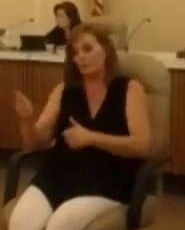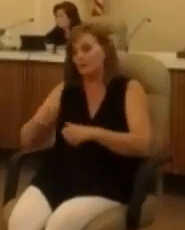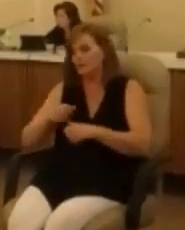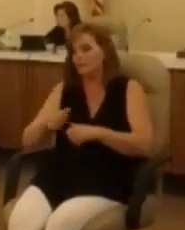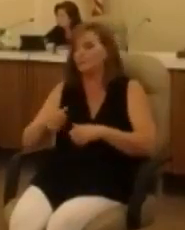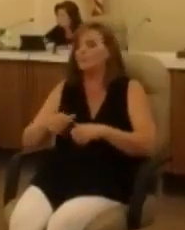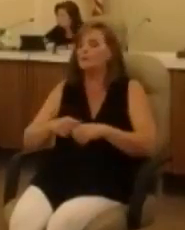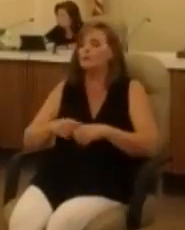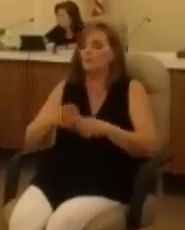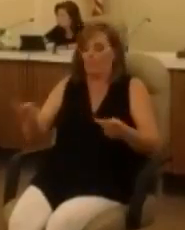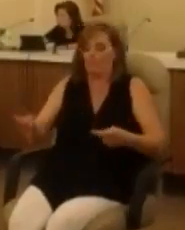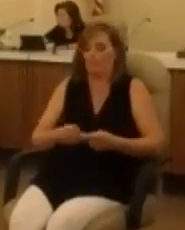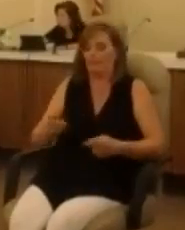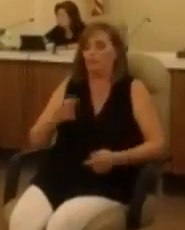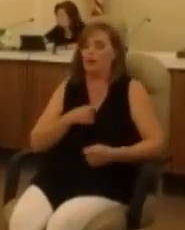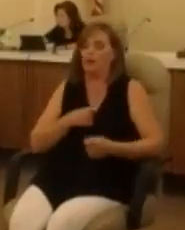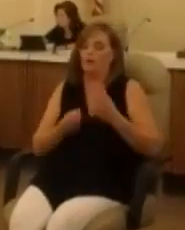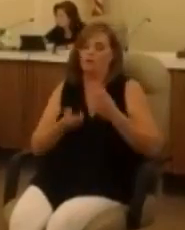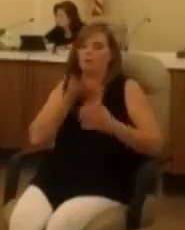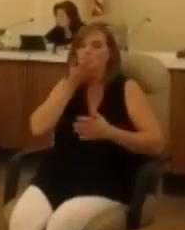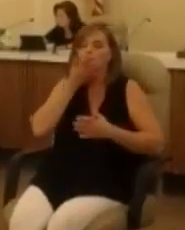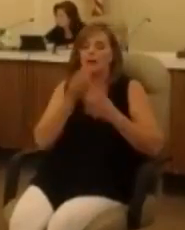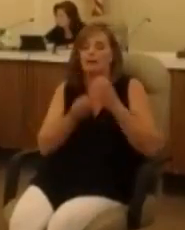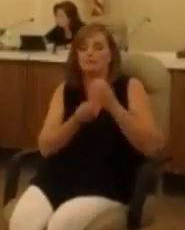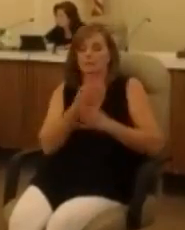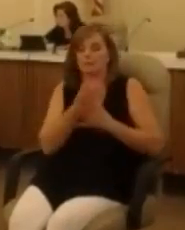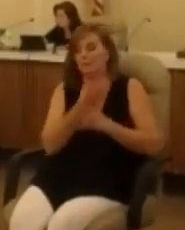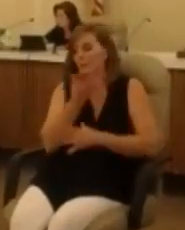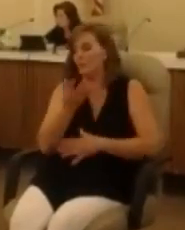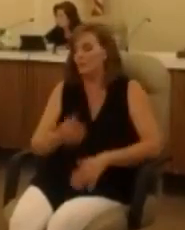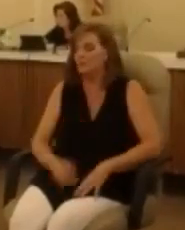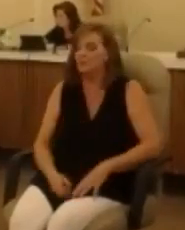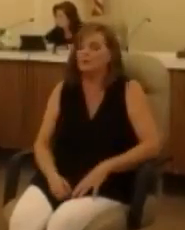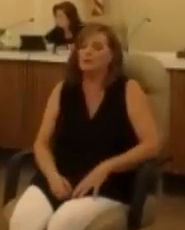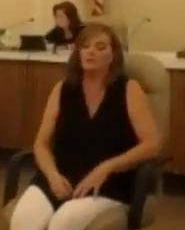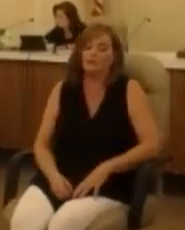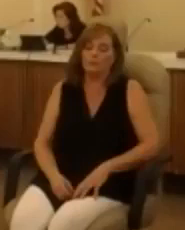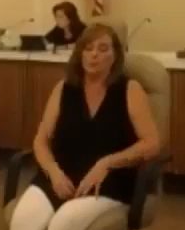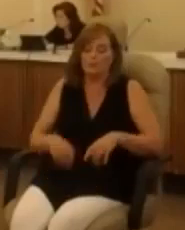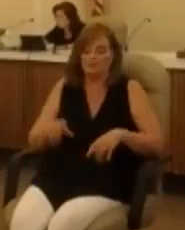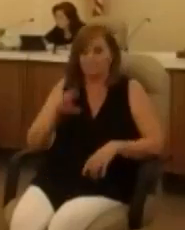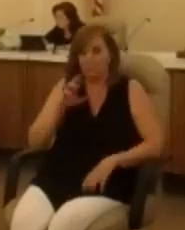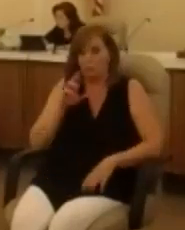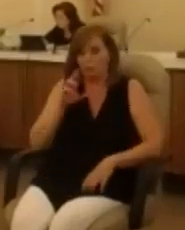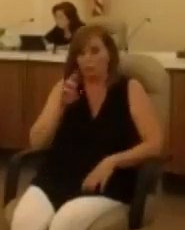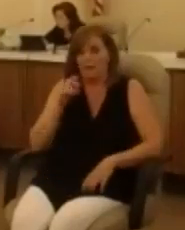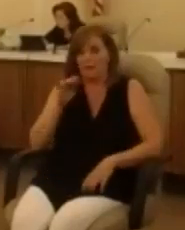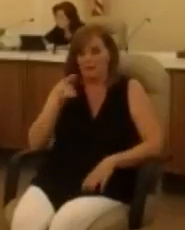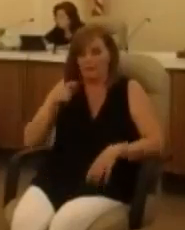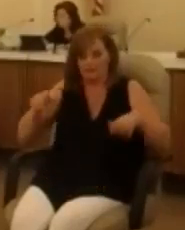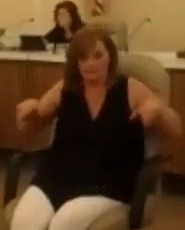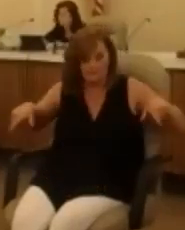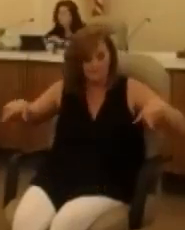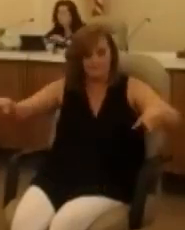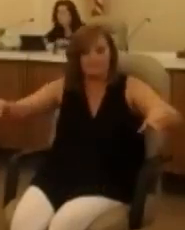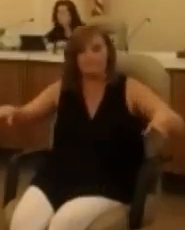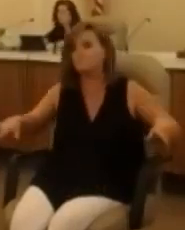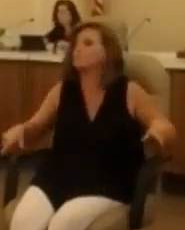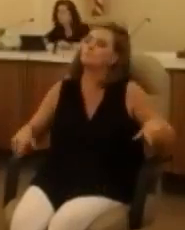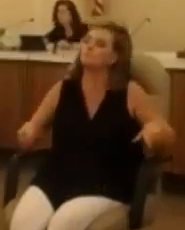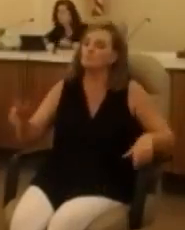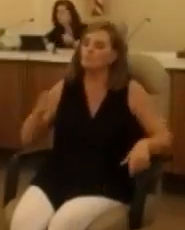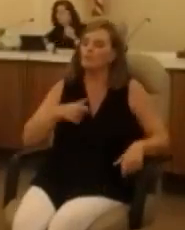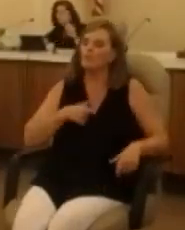growing. They pushed the railings back so that there can actually be room for pedestrian or